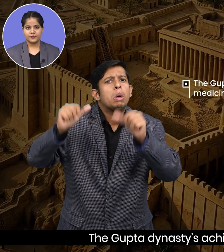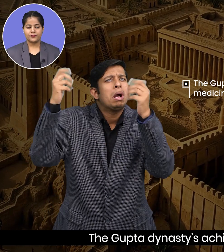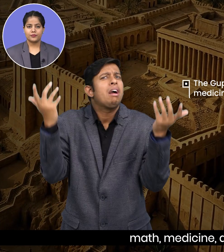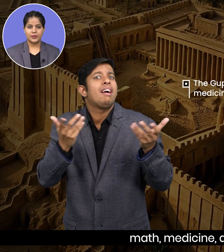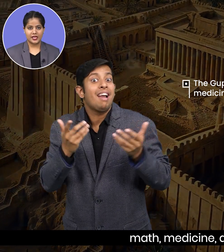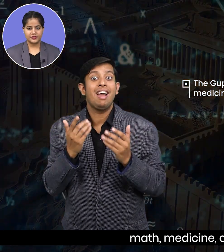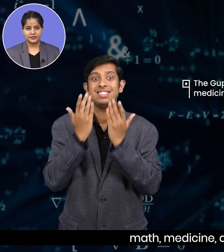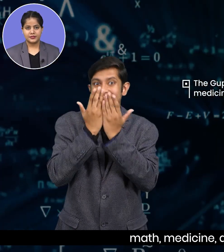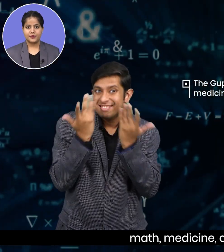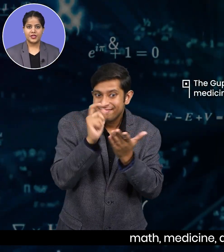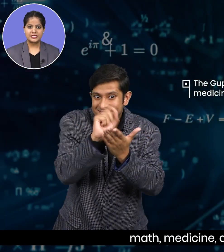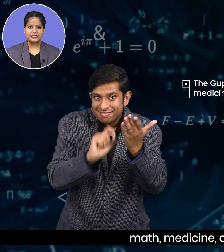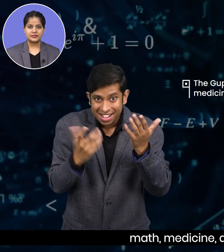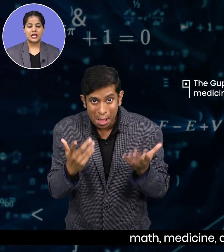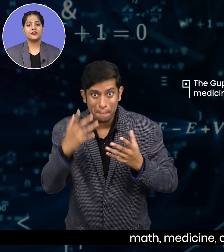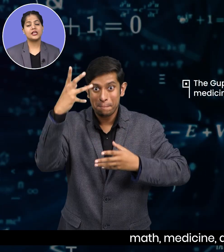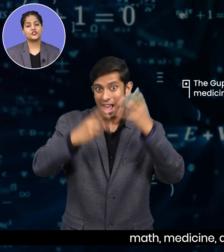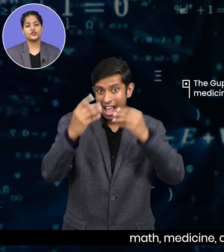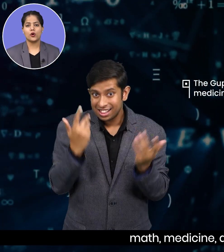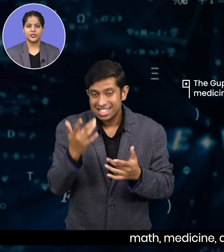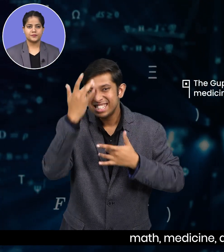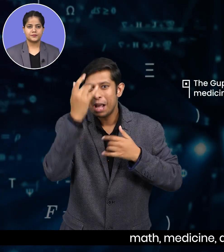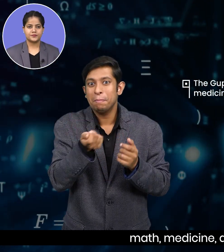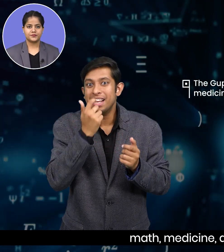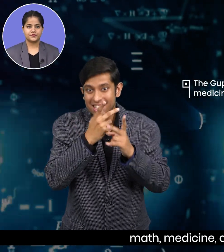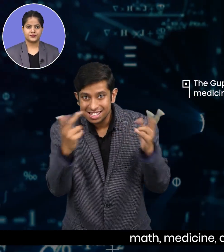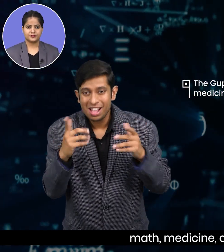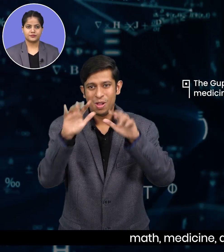literature, math, medicine, and astronomy.